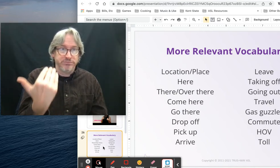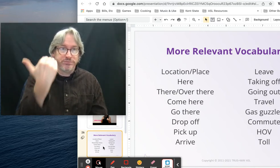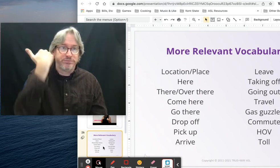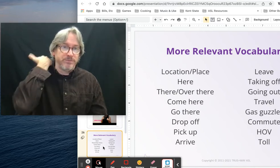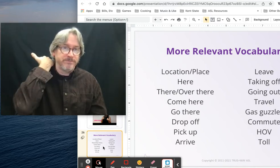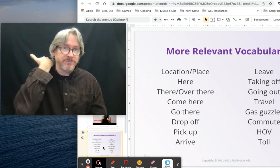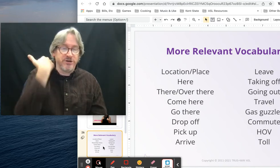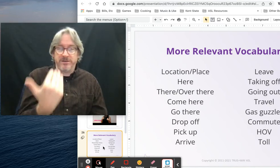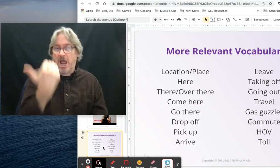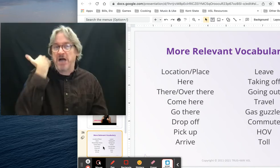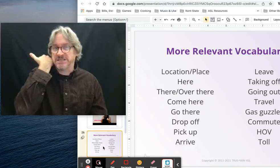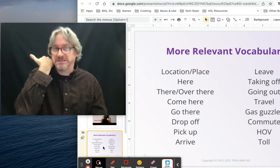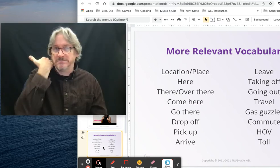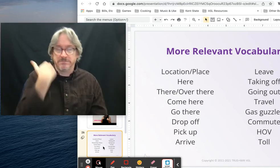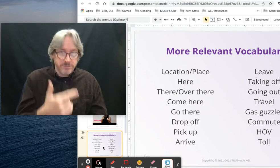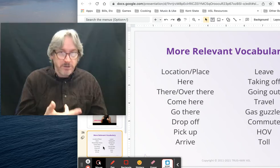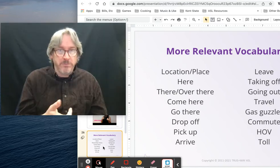it.